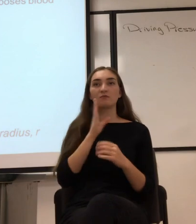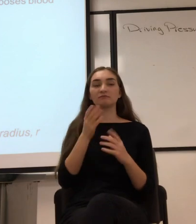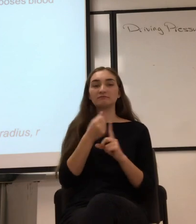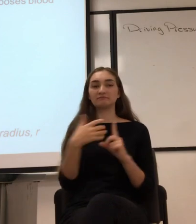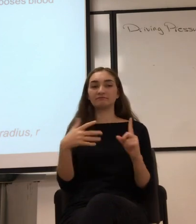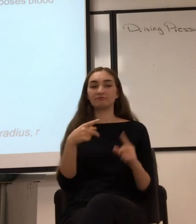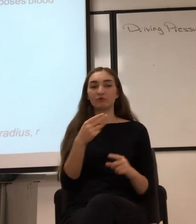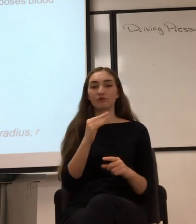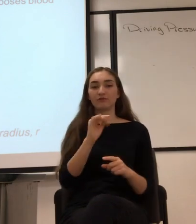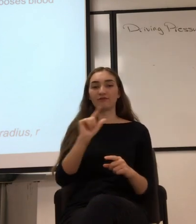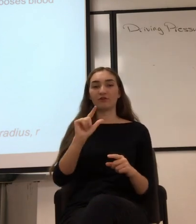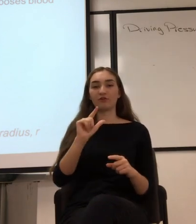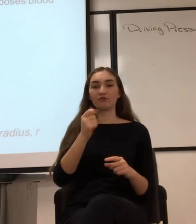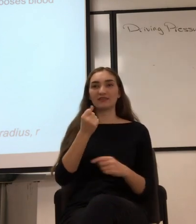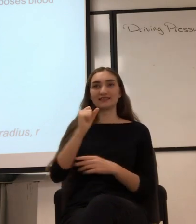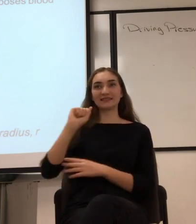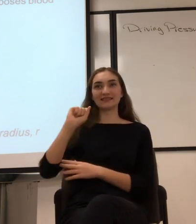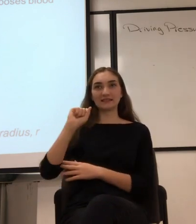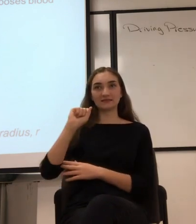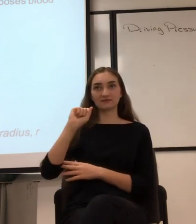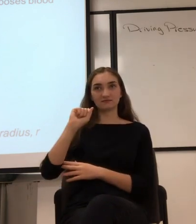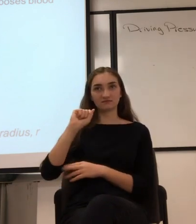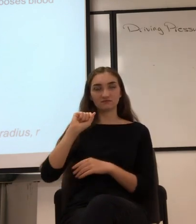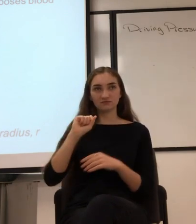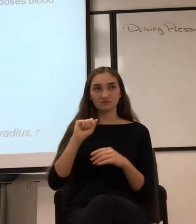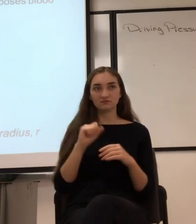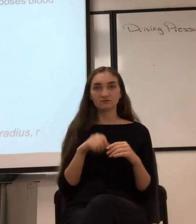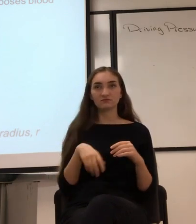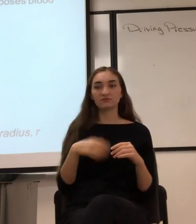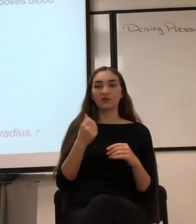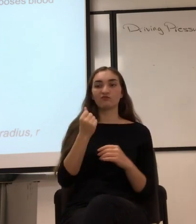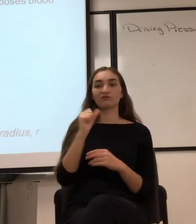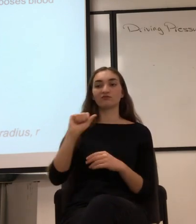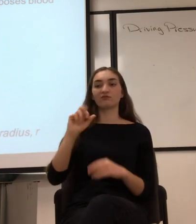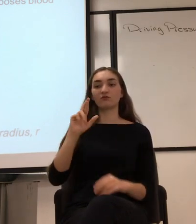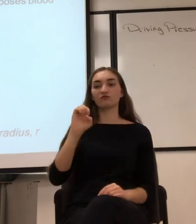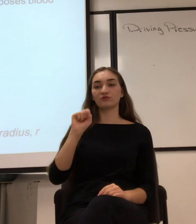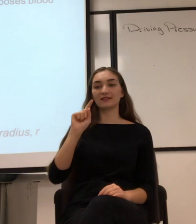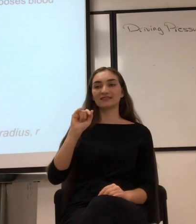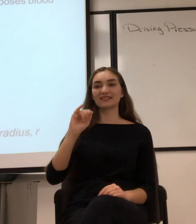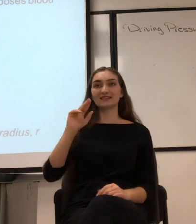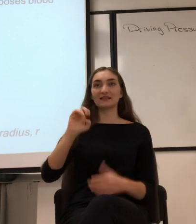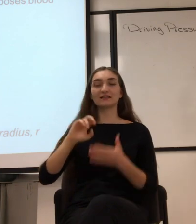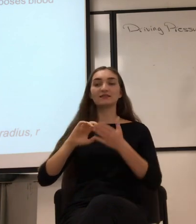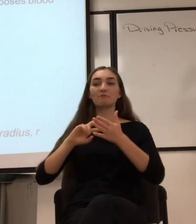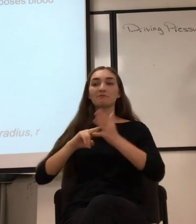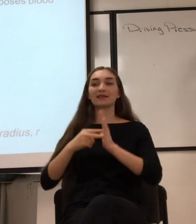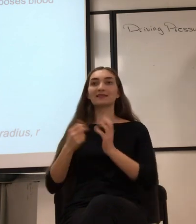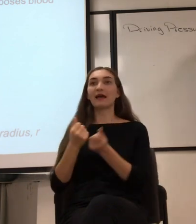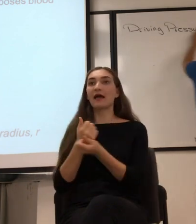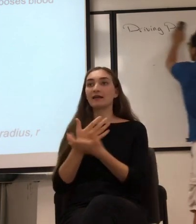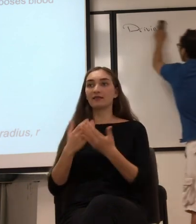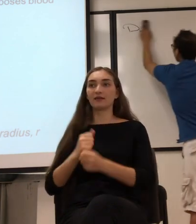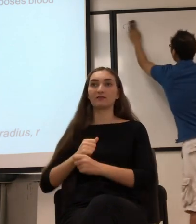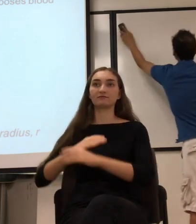resistance. Resistance is, just like the word would imply, anything that opposes blood flow.